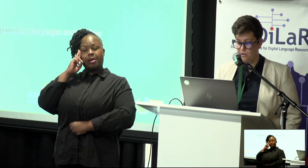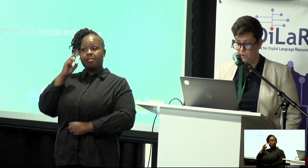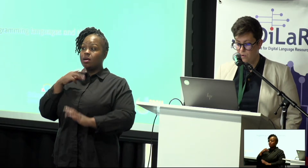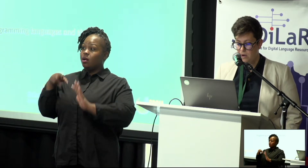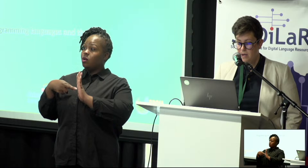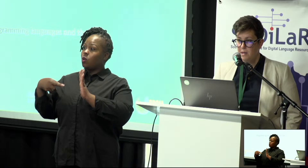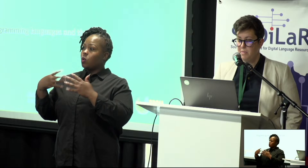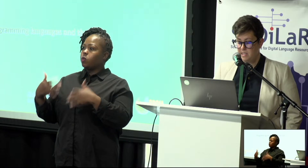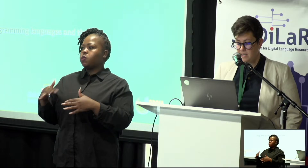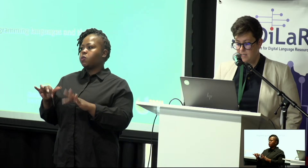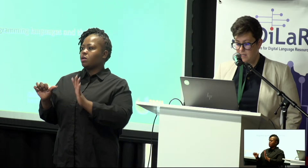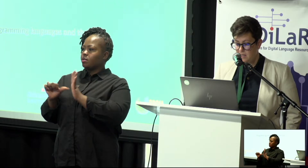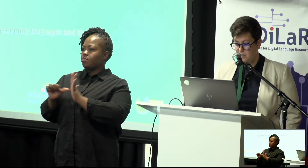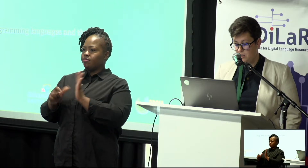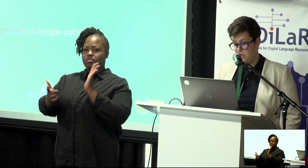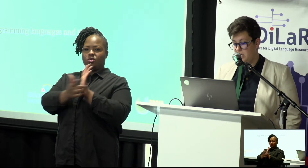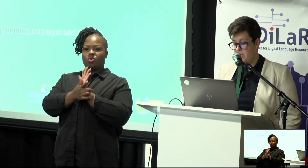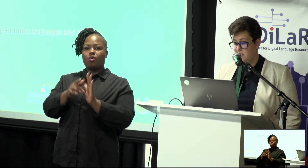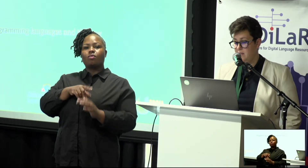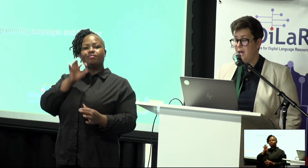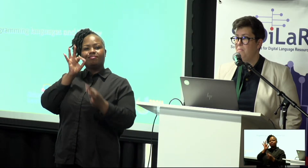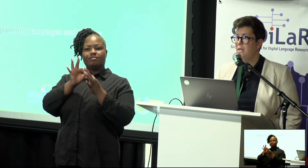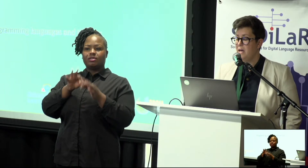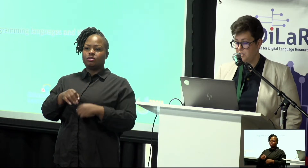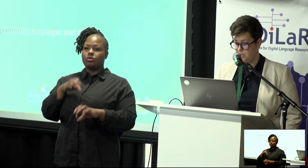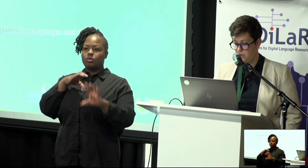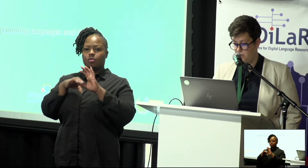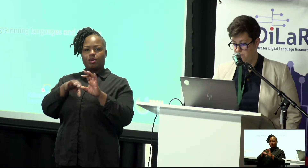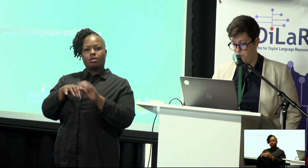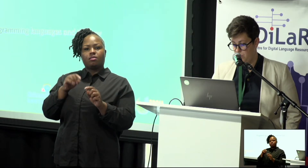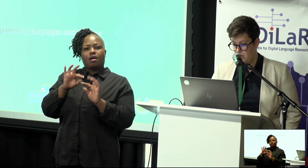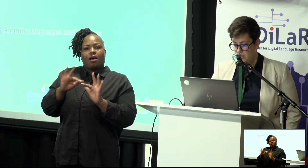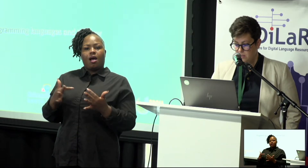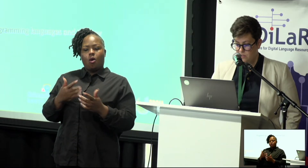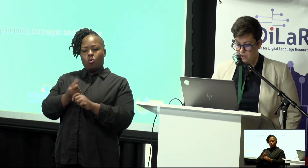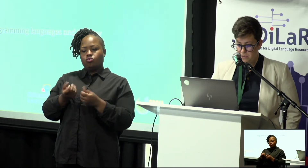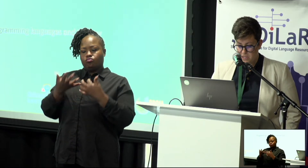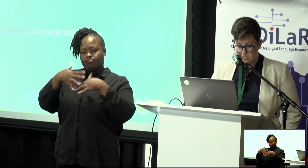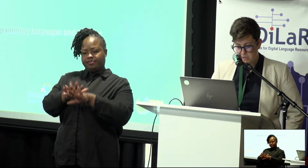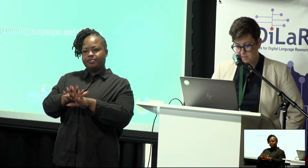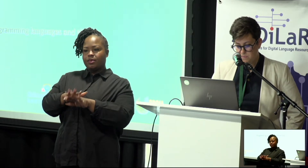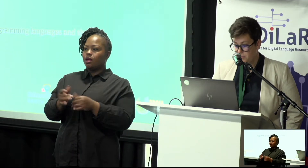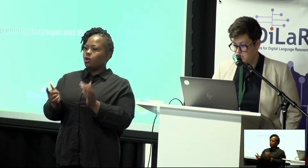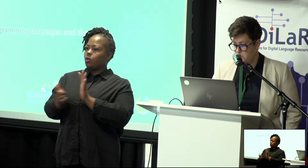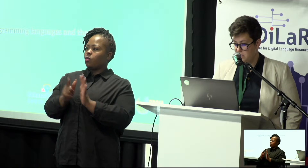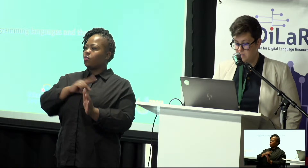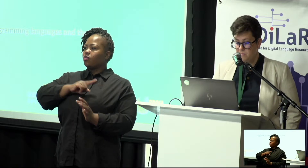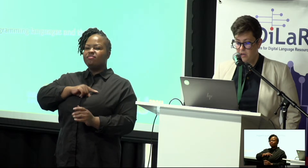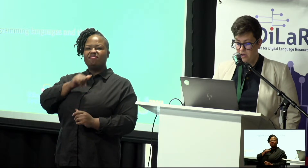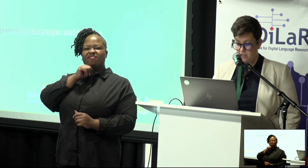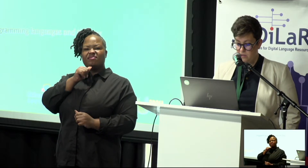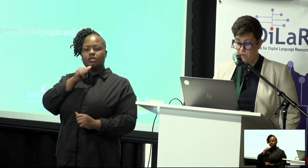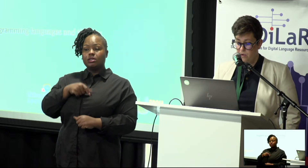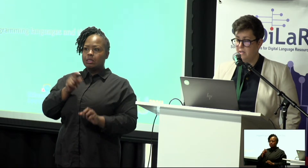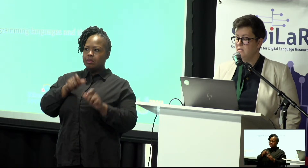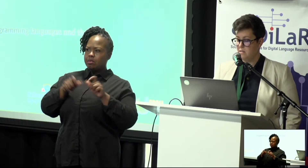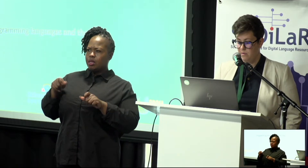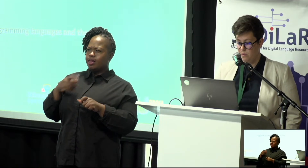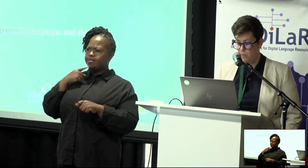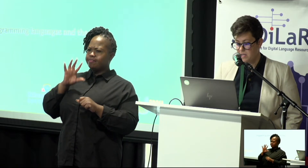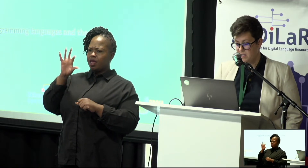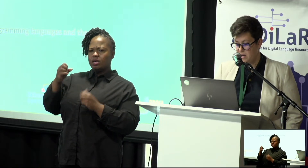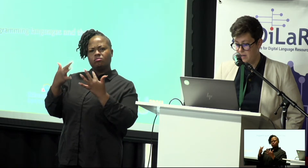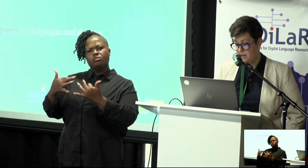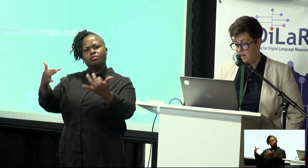language plays in law, particularly in communicating the application of law. So a participant simply asked the